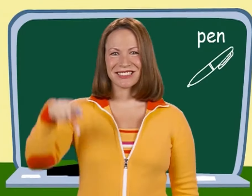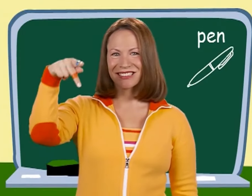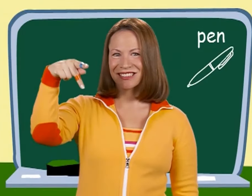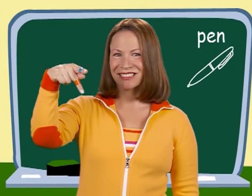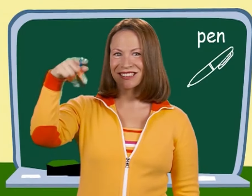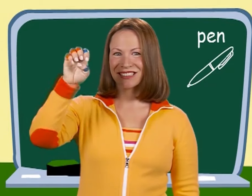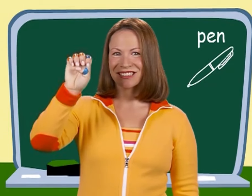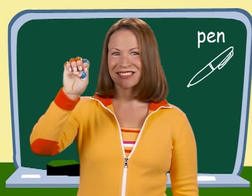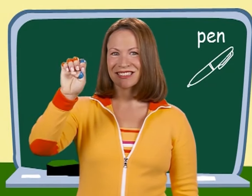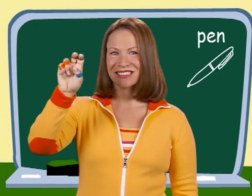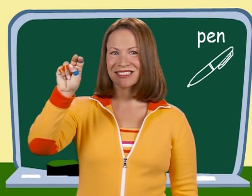Spell it. P-E-N.